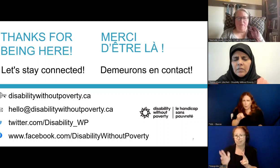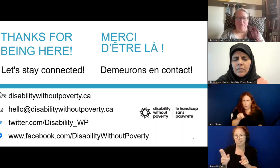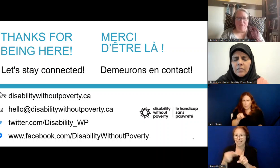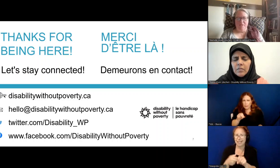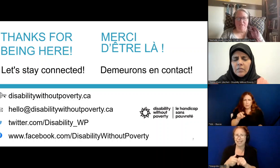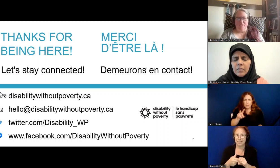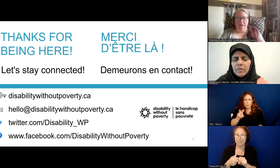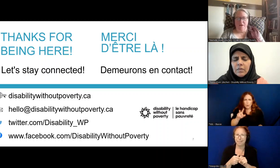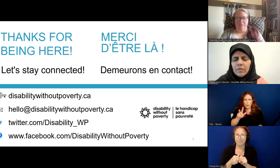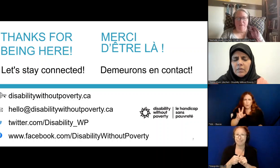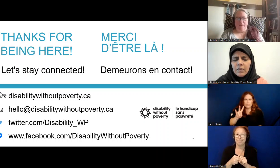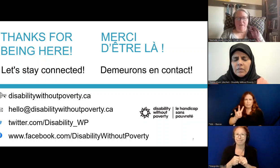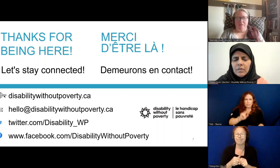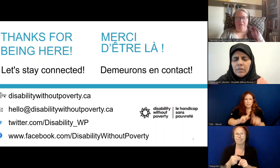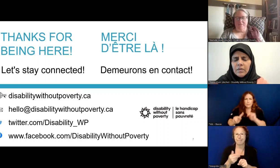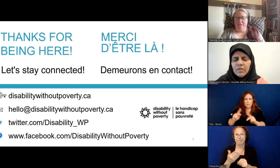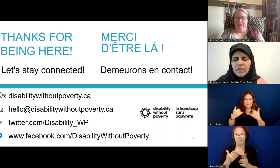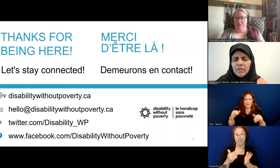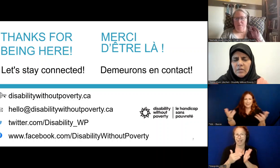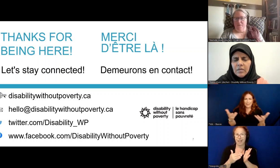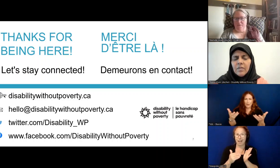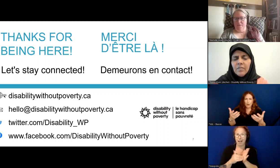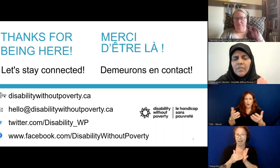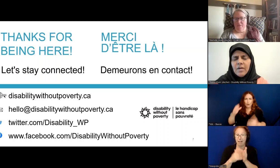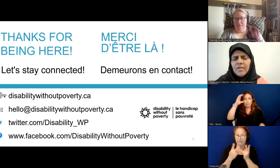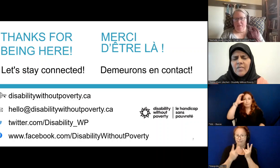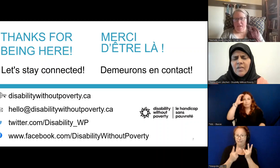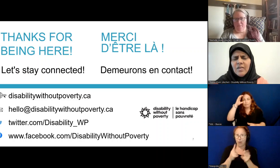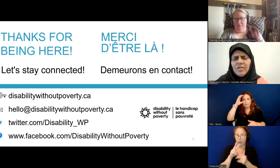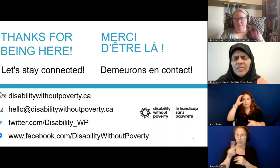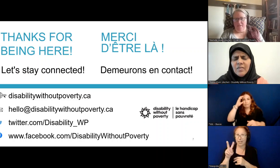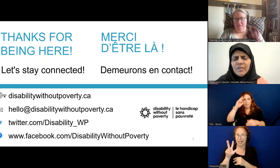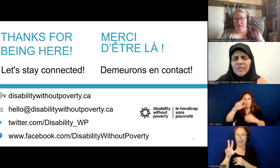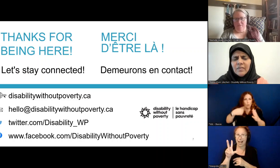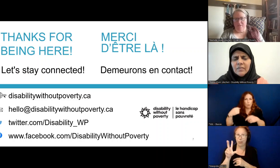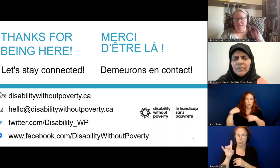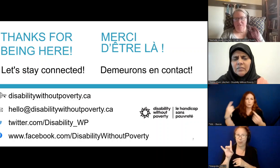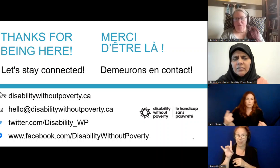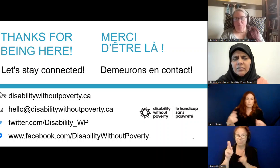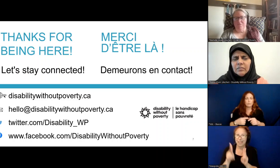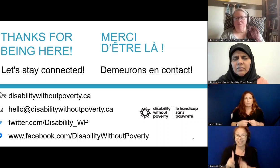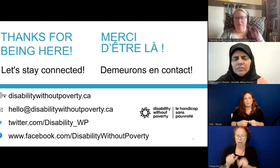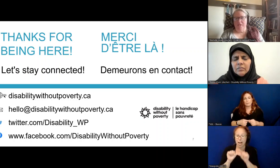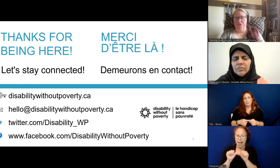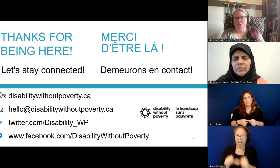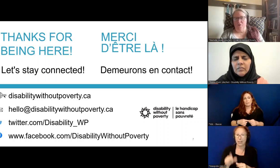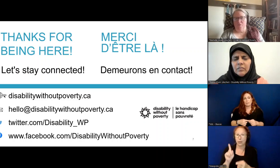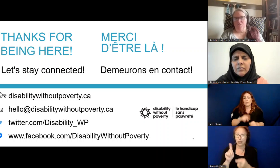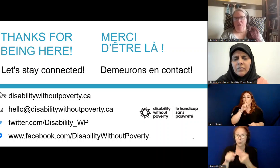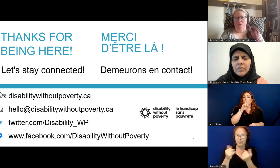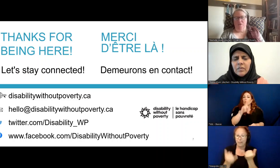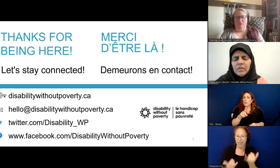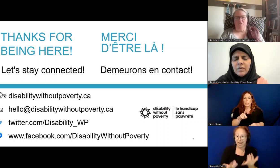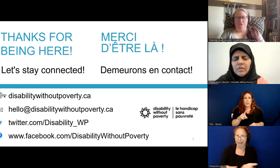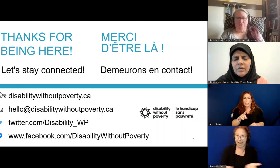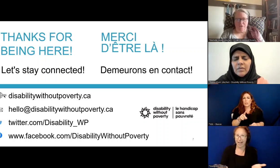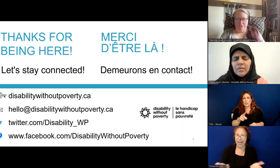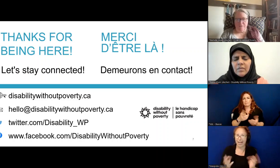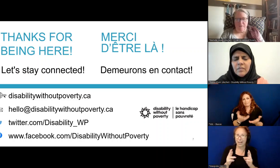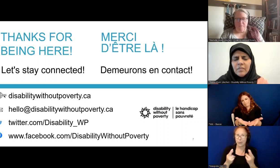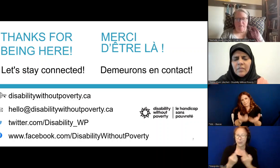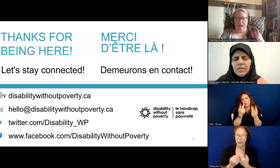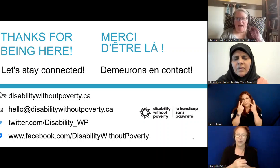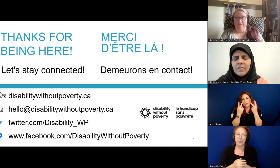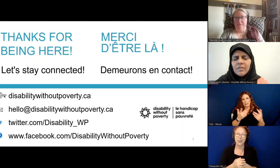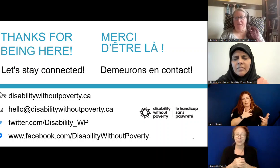237 people that have stayed with us for the length of this conversation. It really shows the